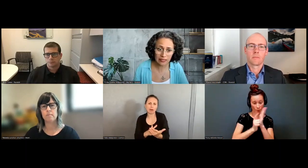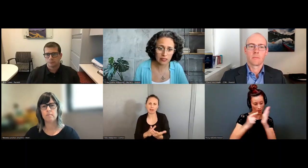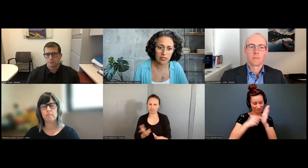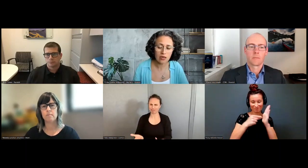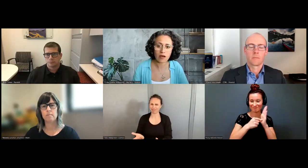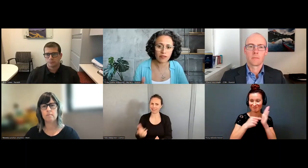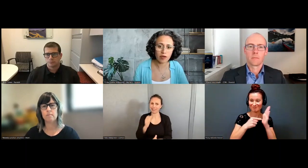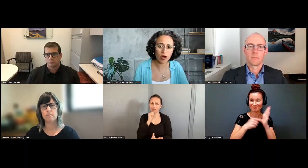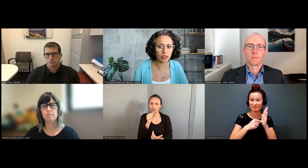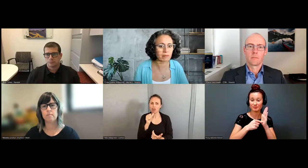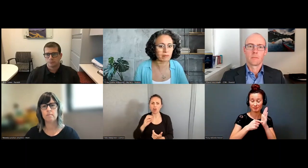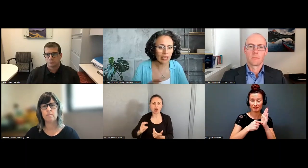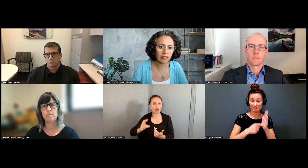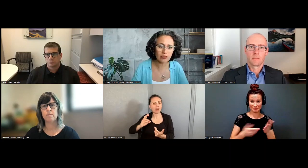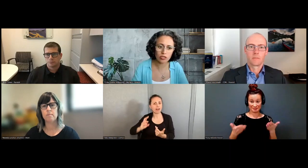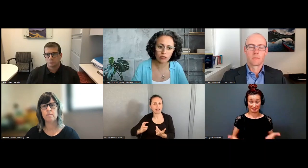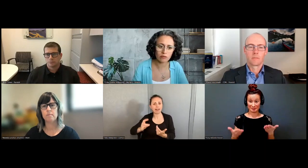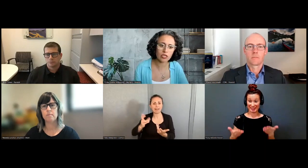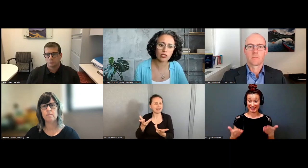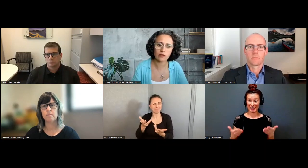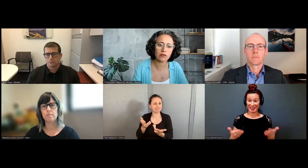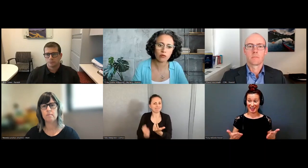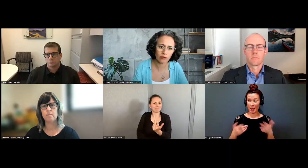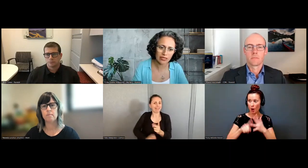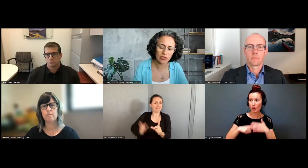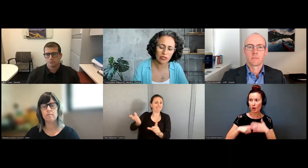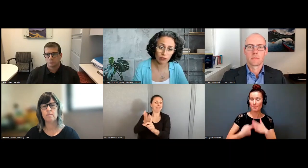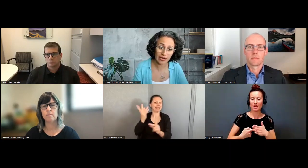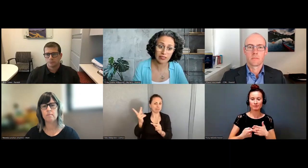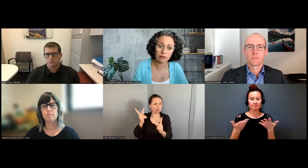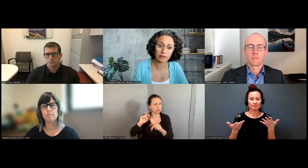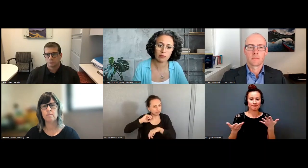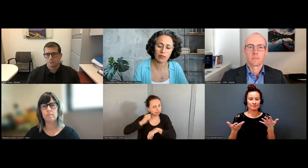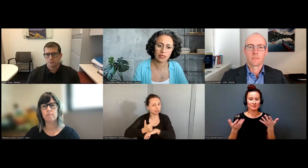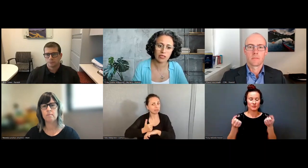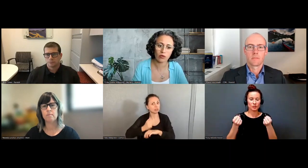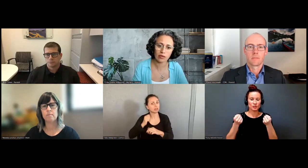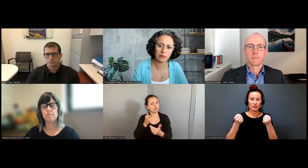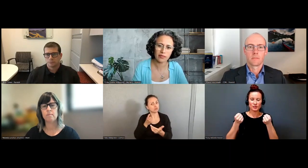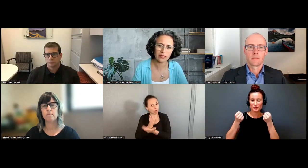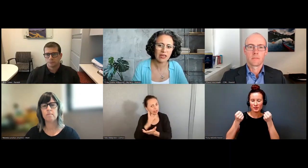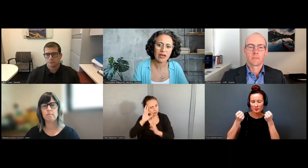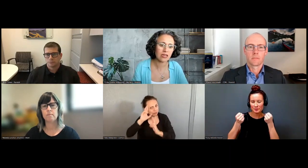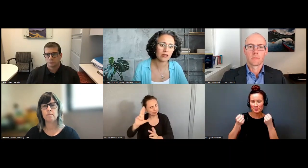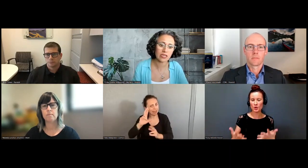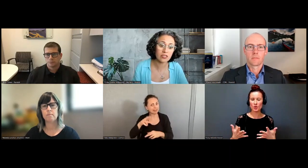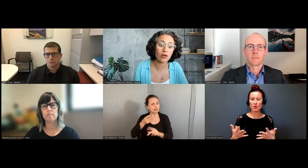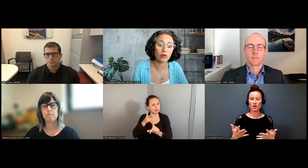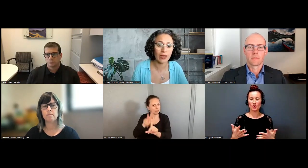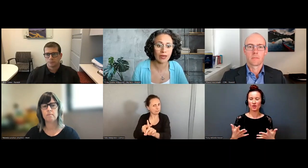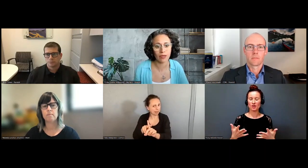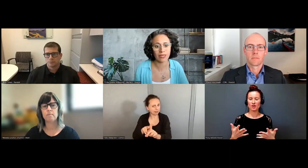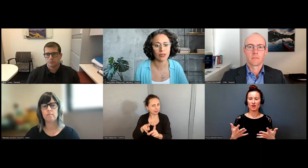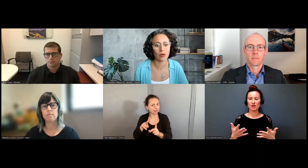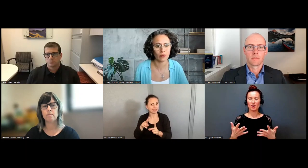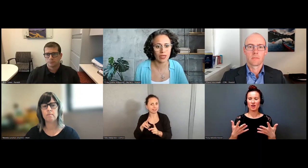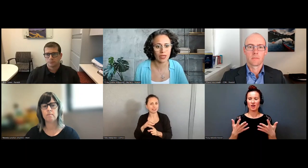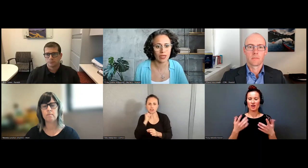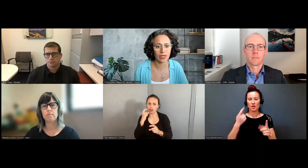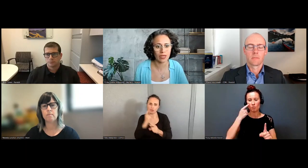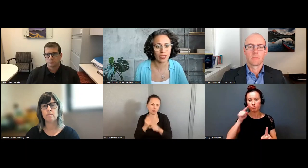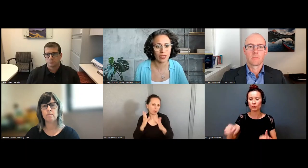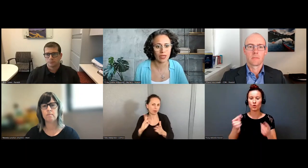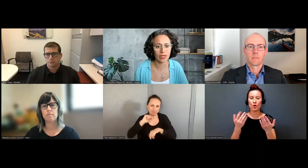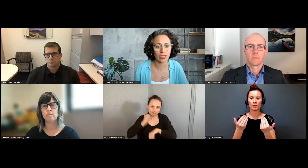to the kindness of the heart to make sure that your rights are respected or implemented. It's not a right way to